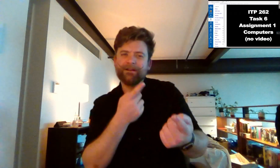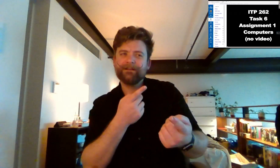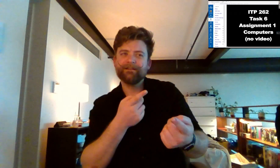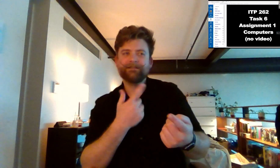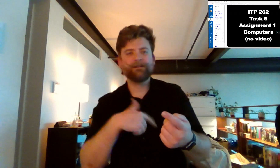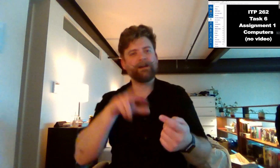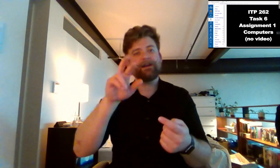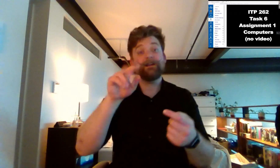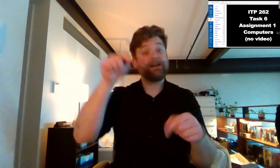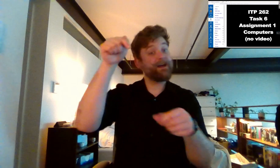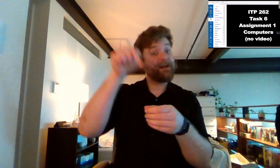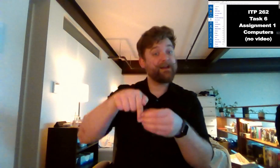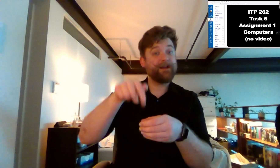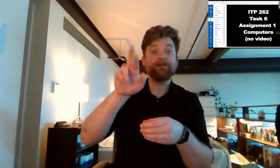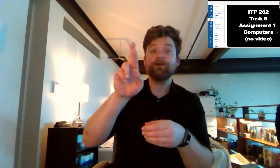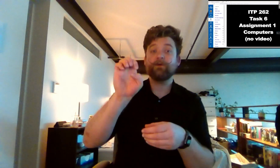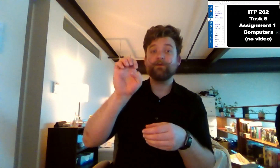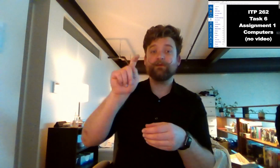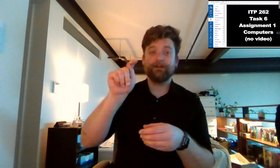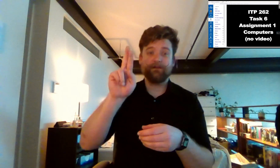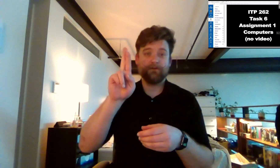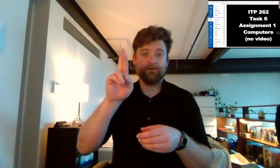to create what? A paragraph.